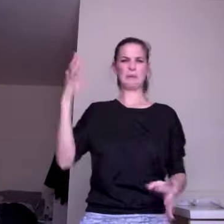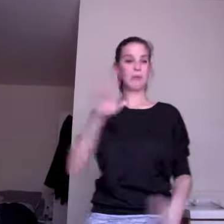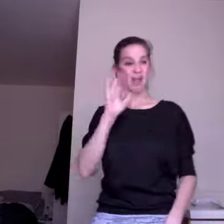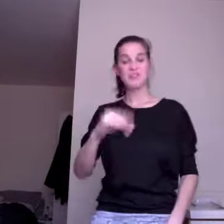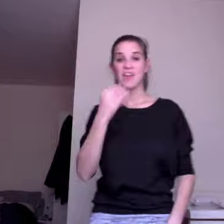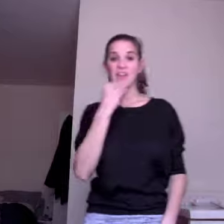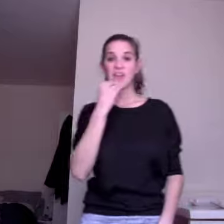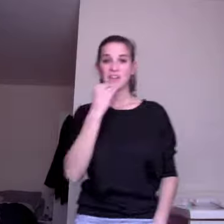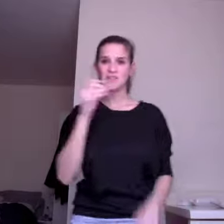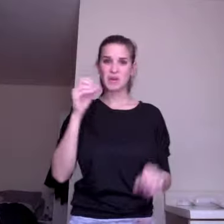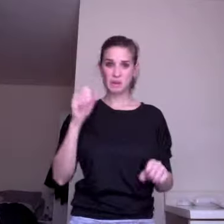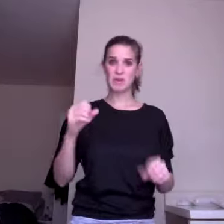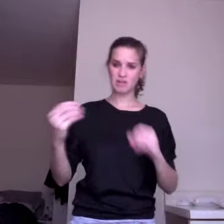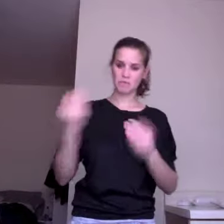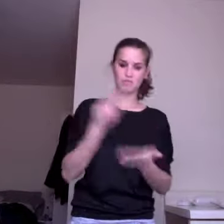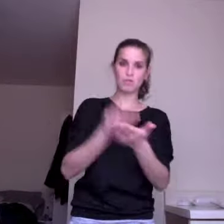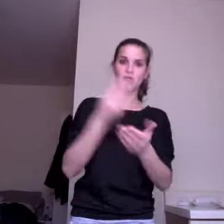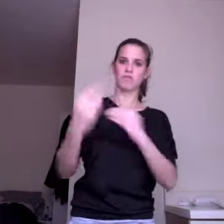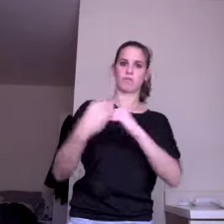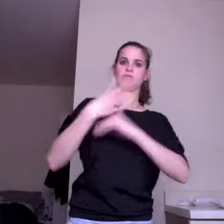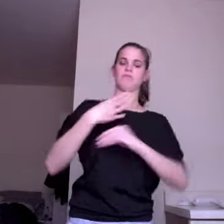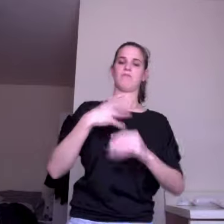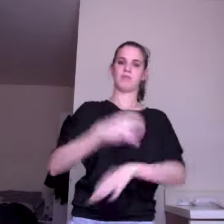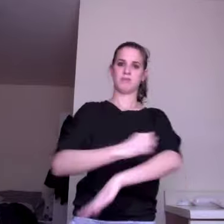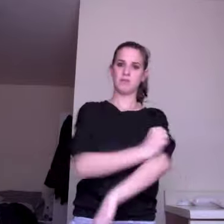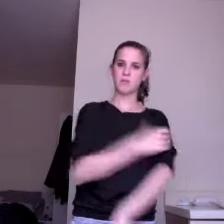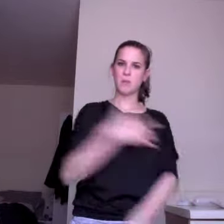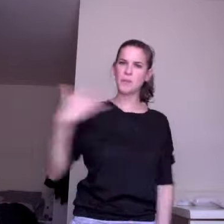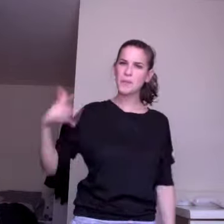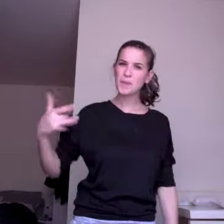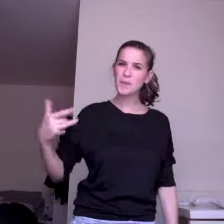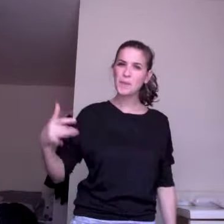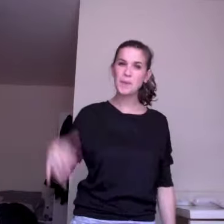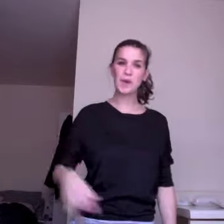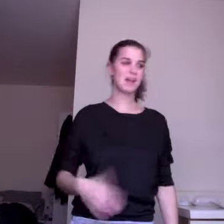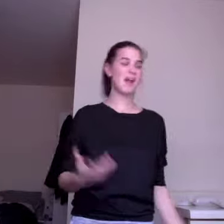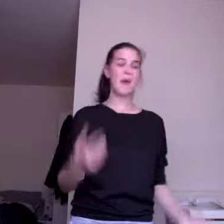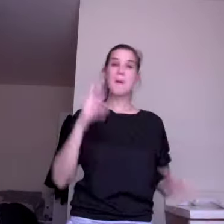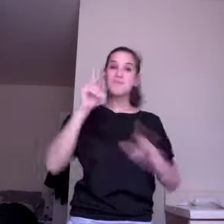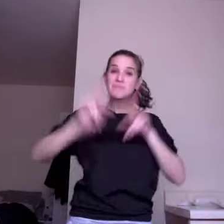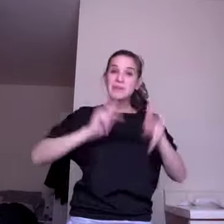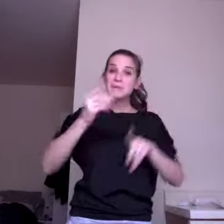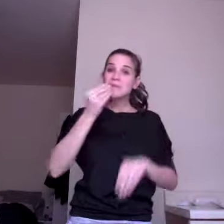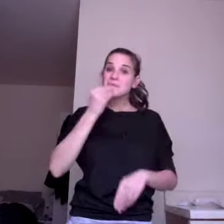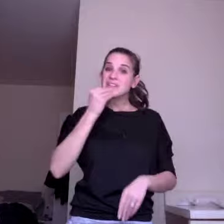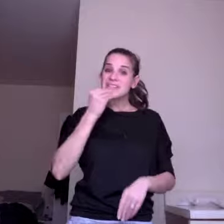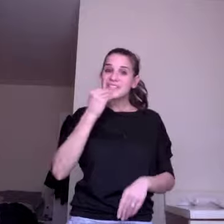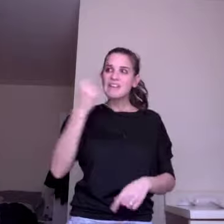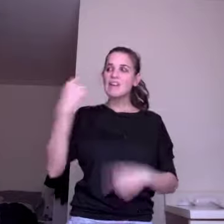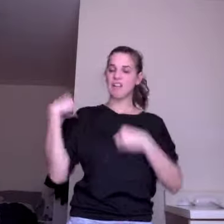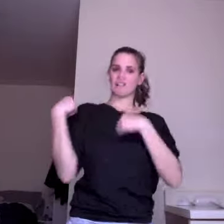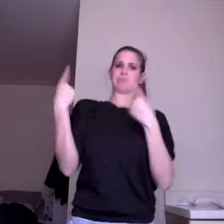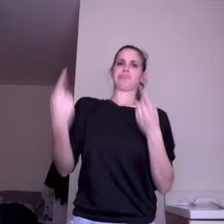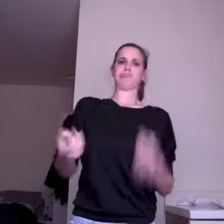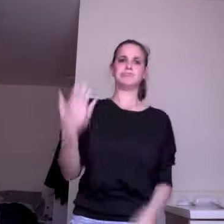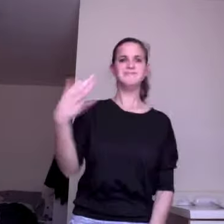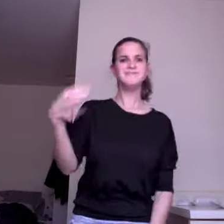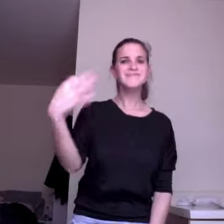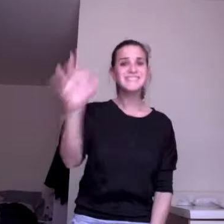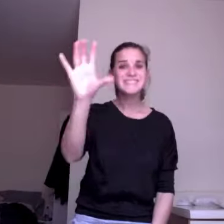in lab animals. And people have been eating food produced this way since the 1990s. And most folks don't even know they exist. Did you know